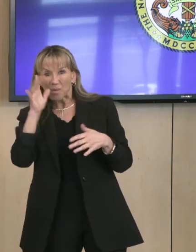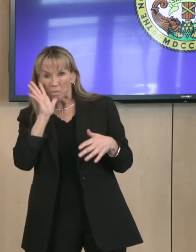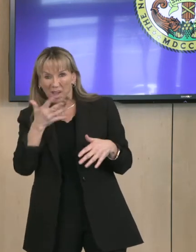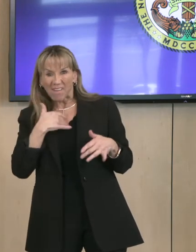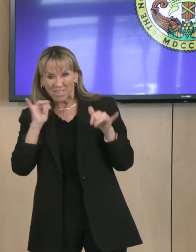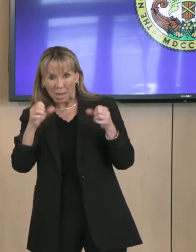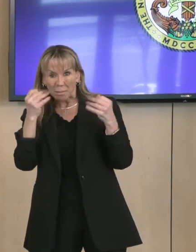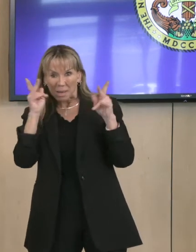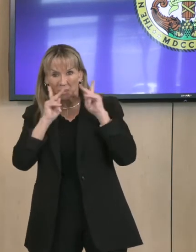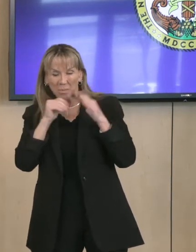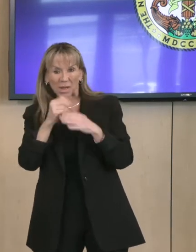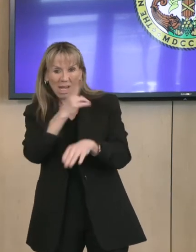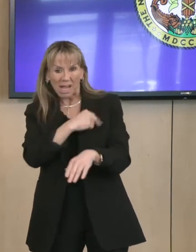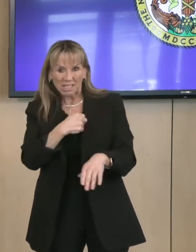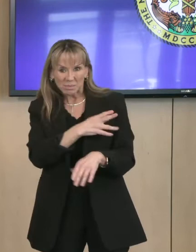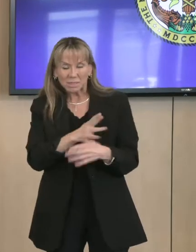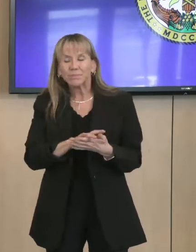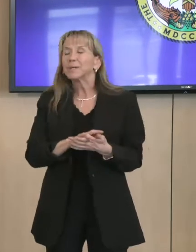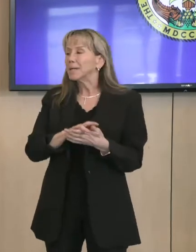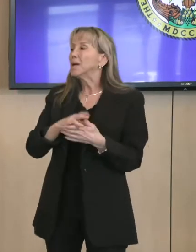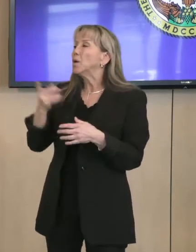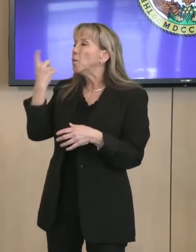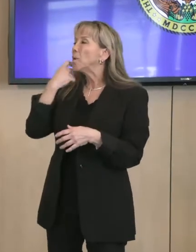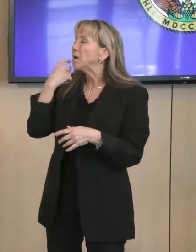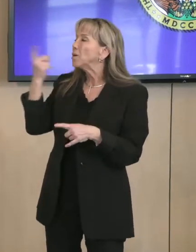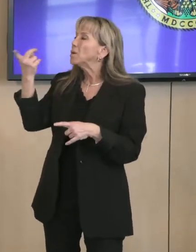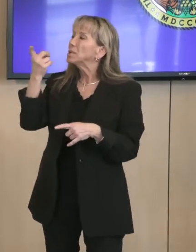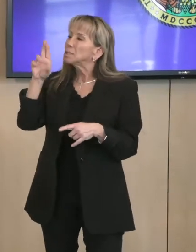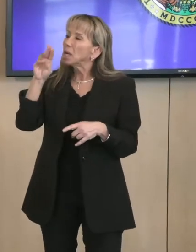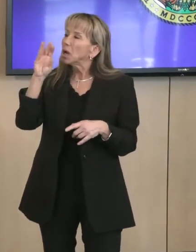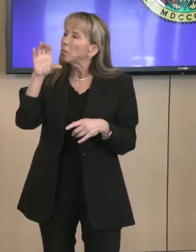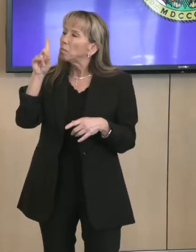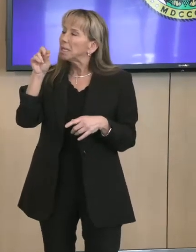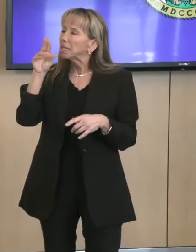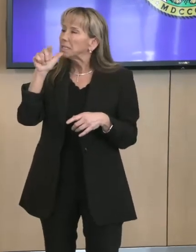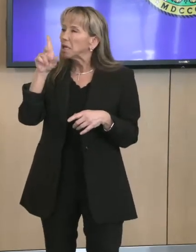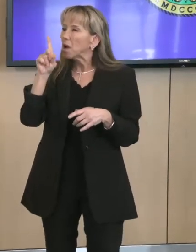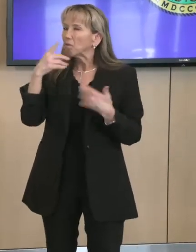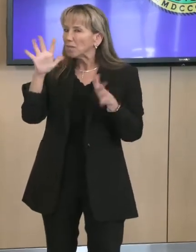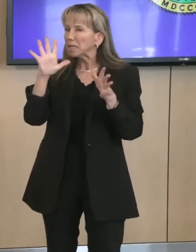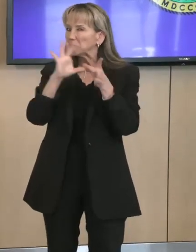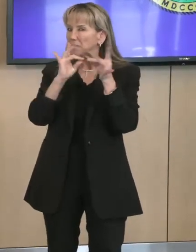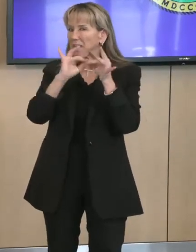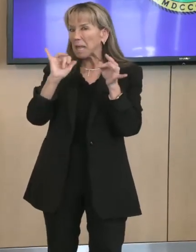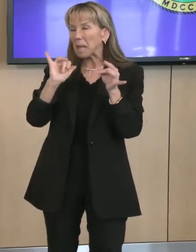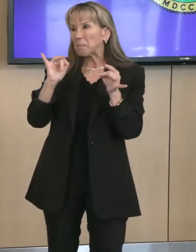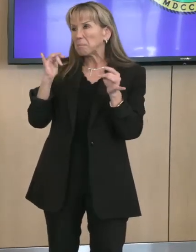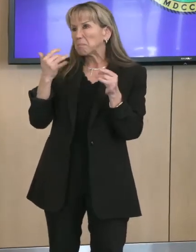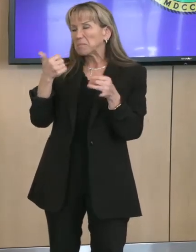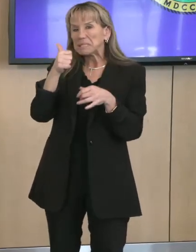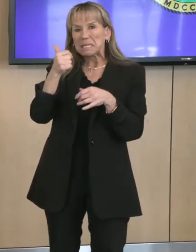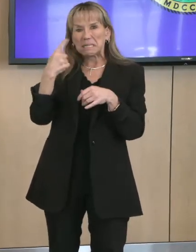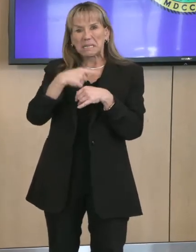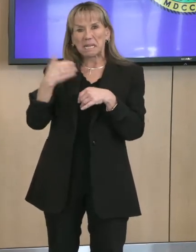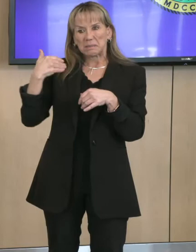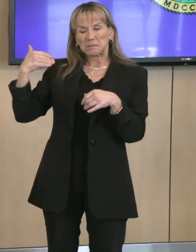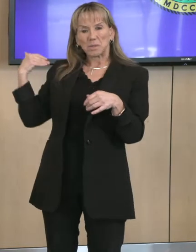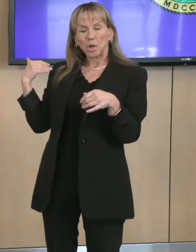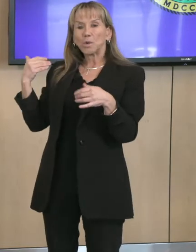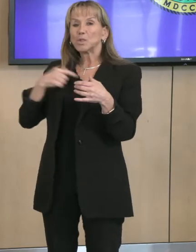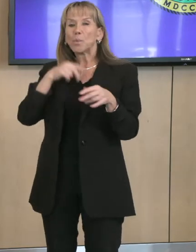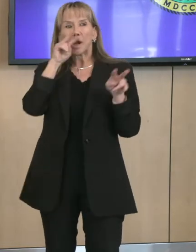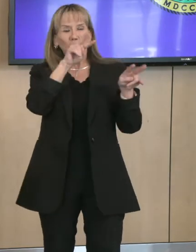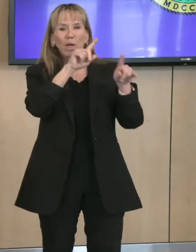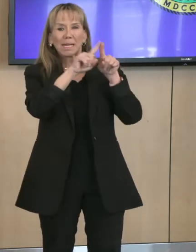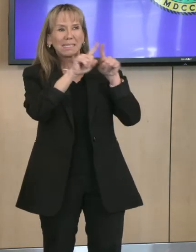is information that Dr. McDonald presented about 10 days or so ago. Right now, we're looking at various models, and